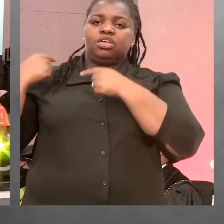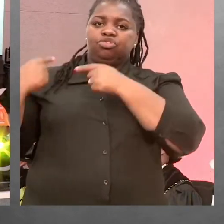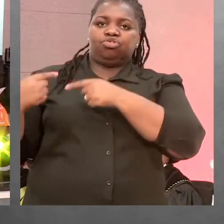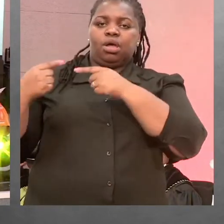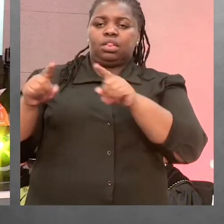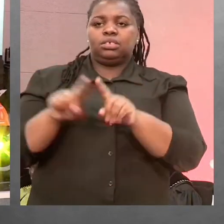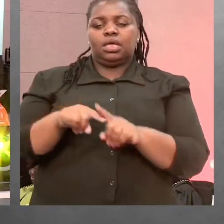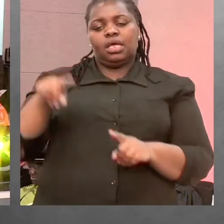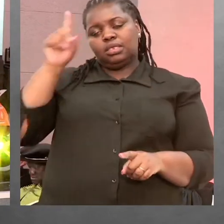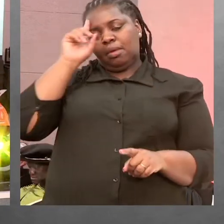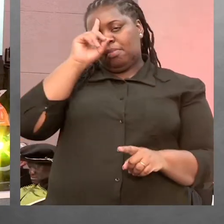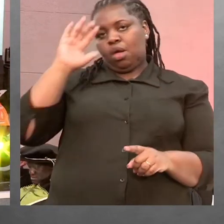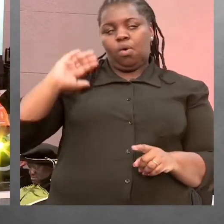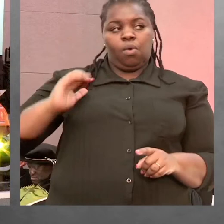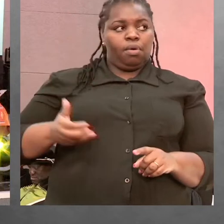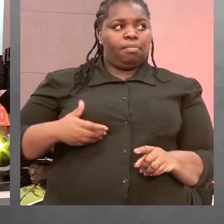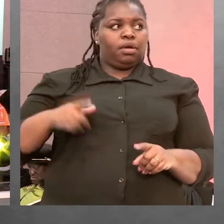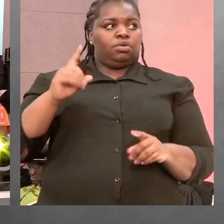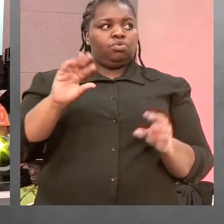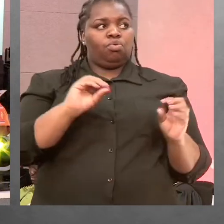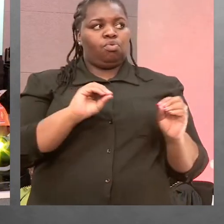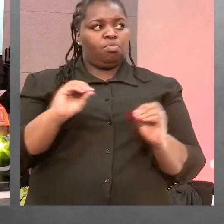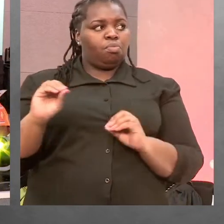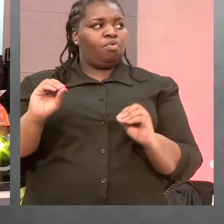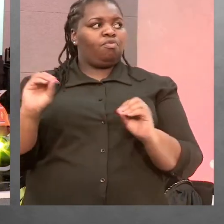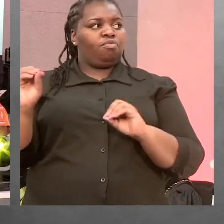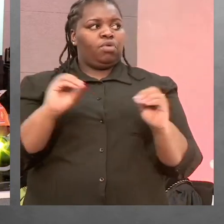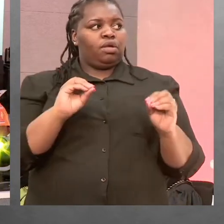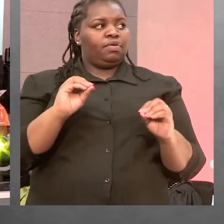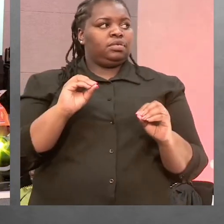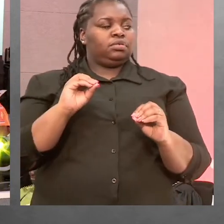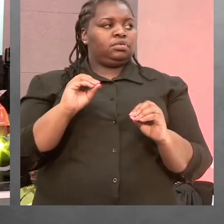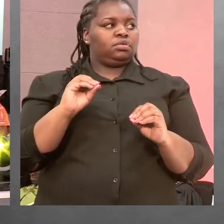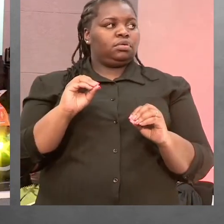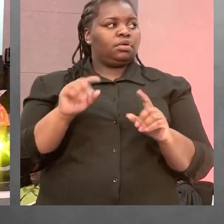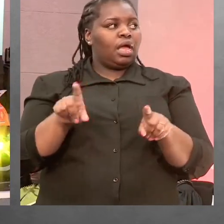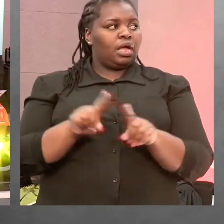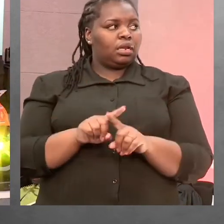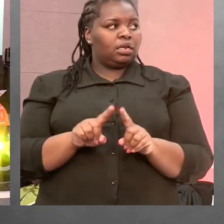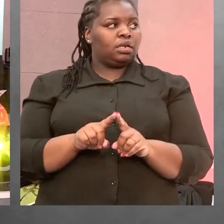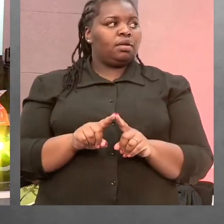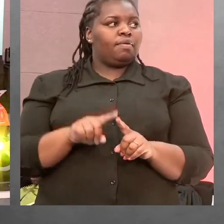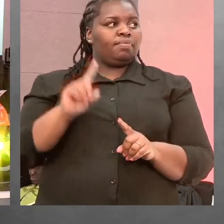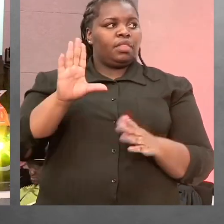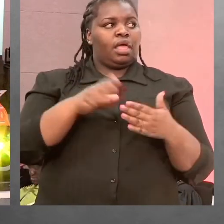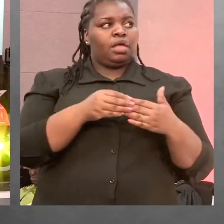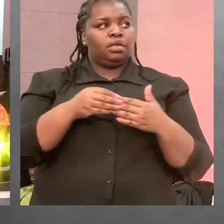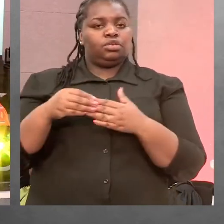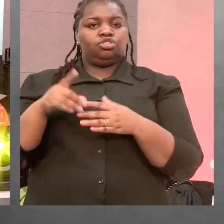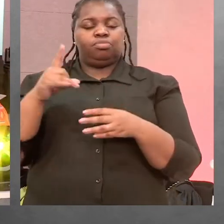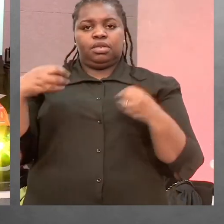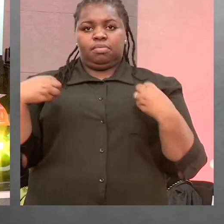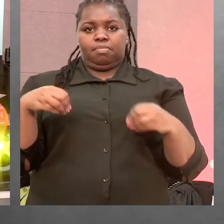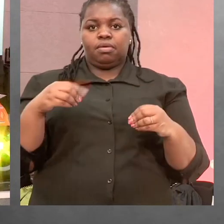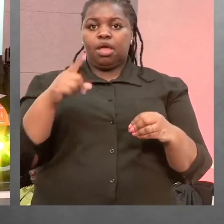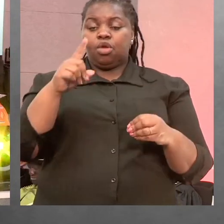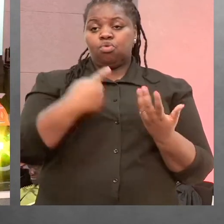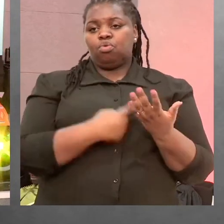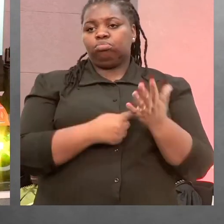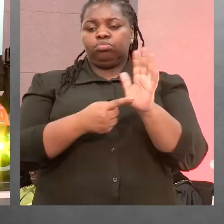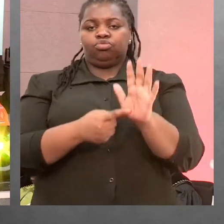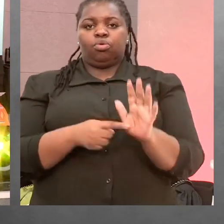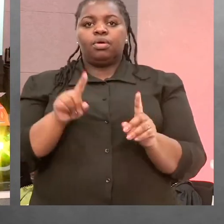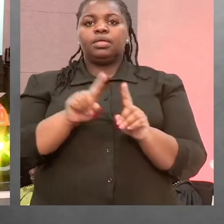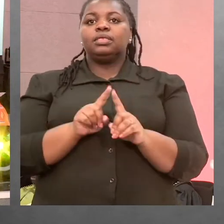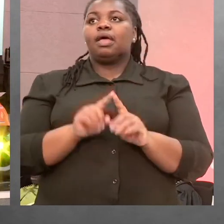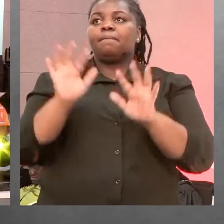as a black woman, your movement from rags to riches, and the leadership in business that you've demonstrated